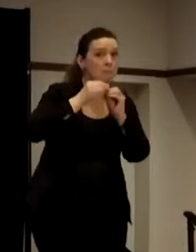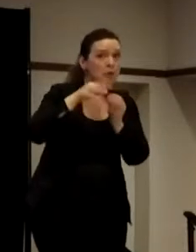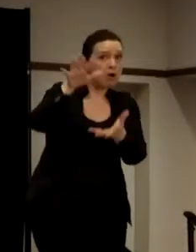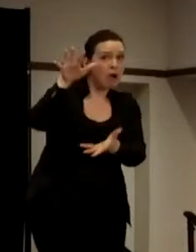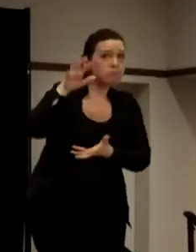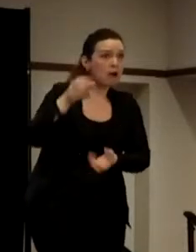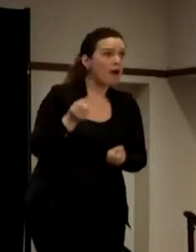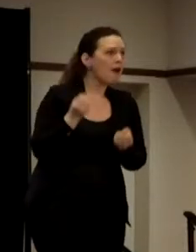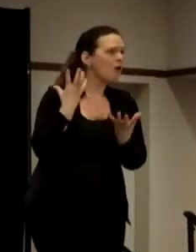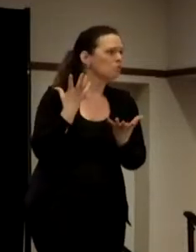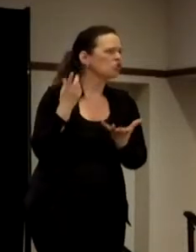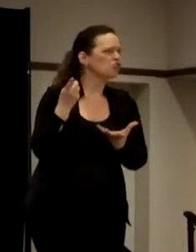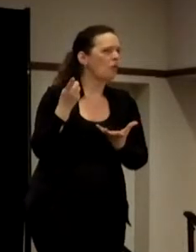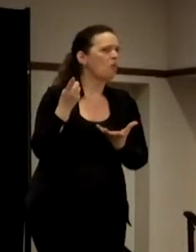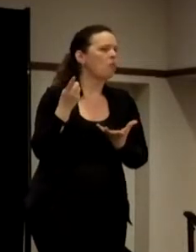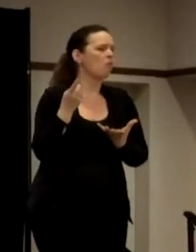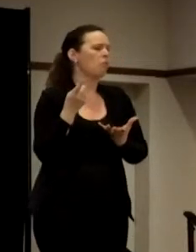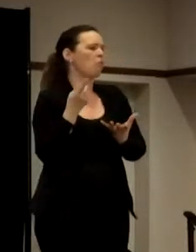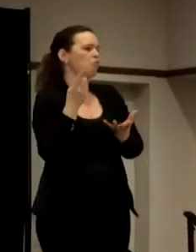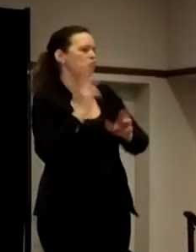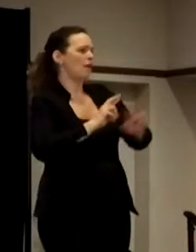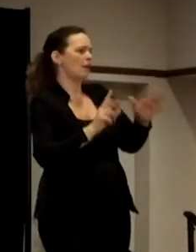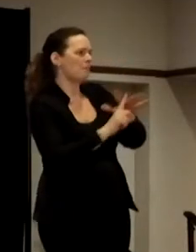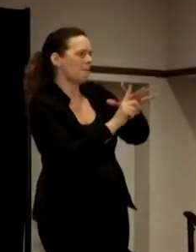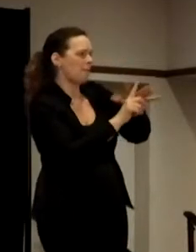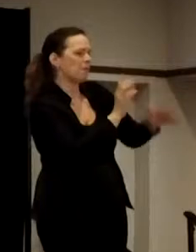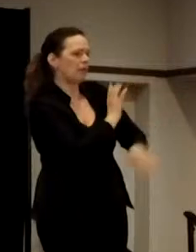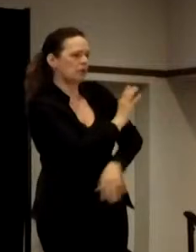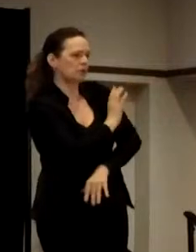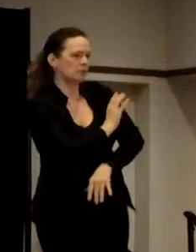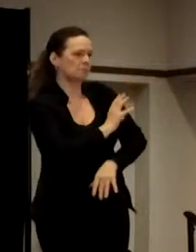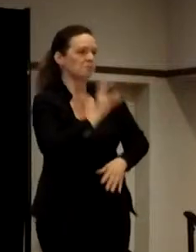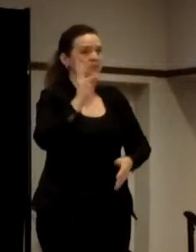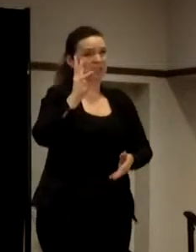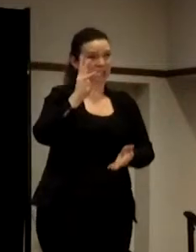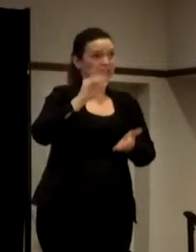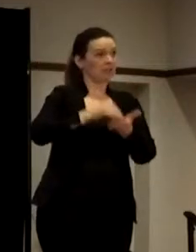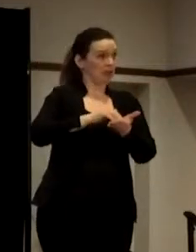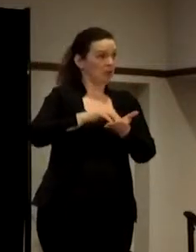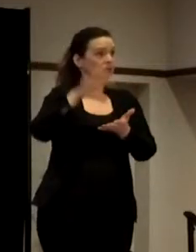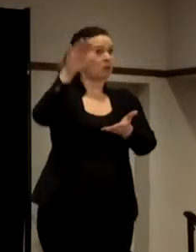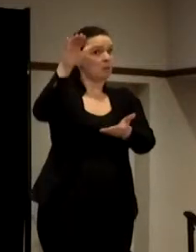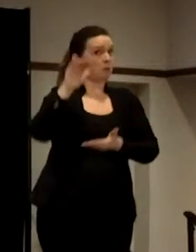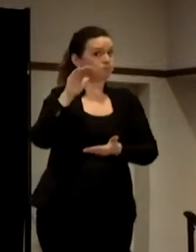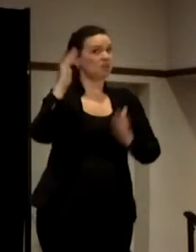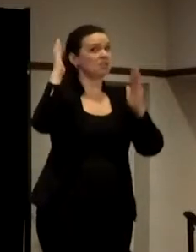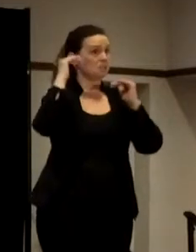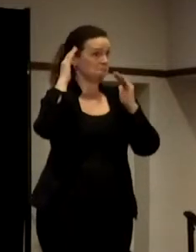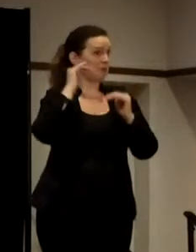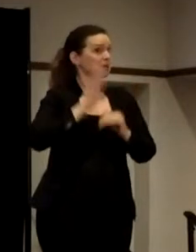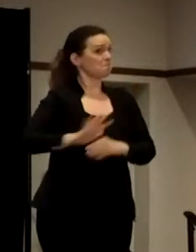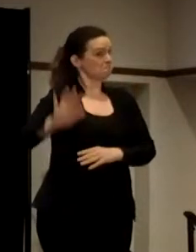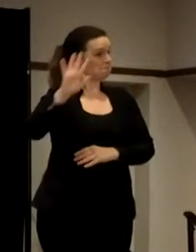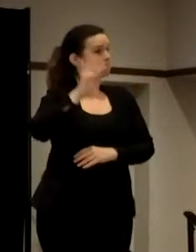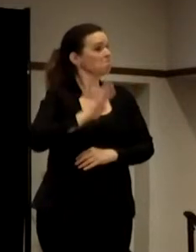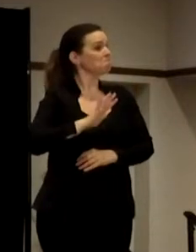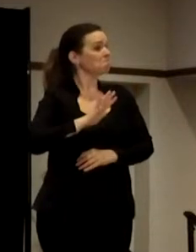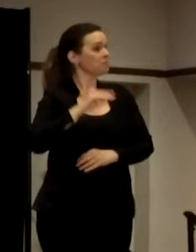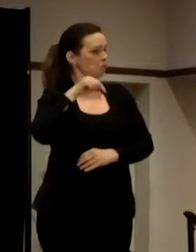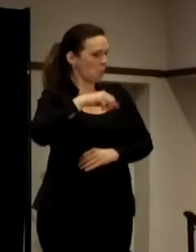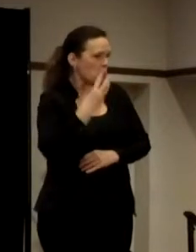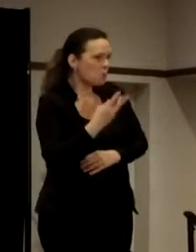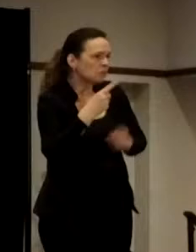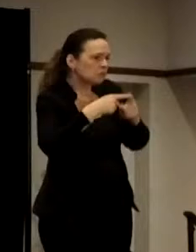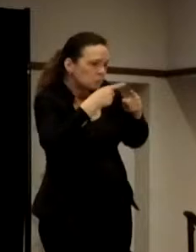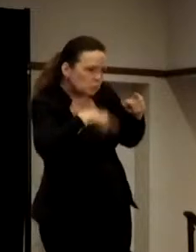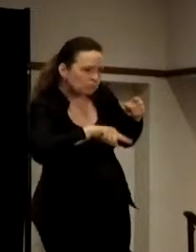receive another 6,000 or so doses of vaccine, for next Wednesday to Wednesday, and